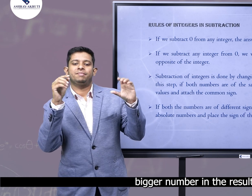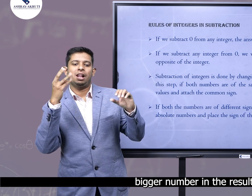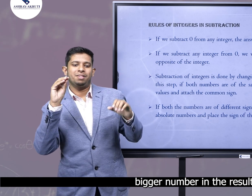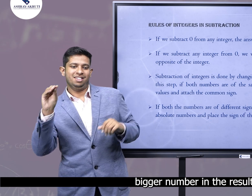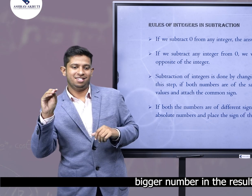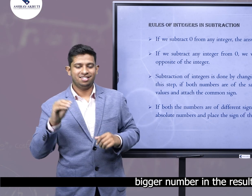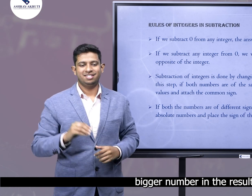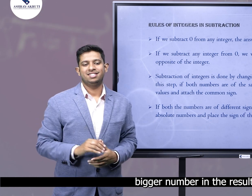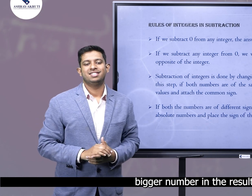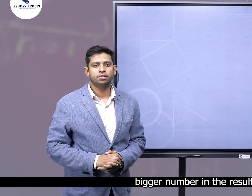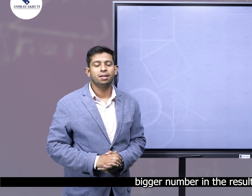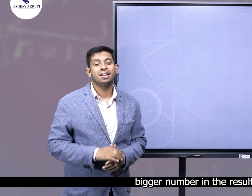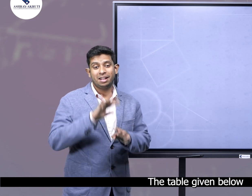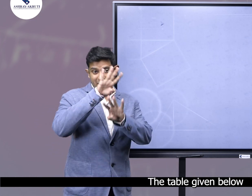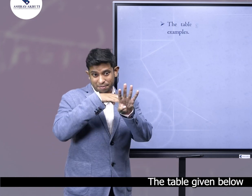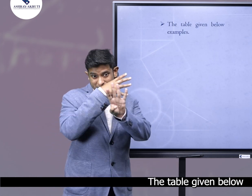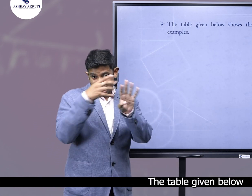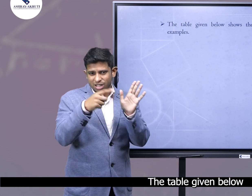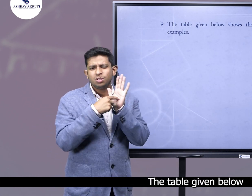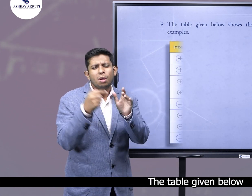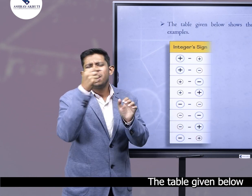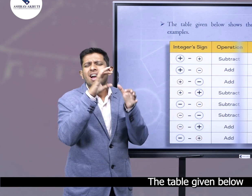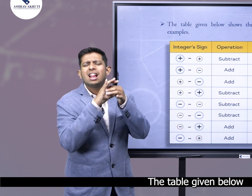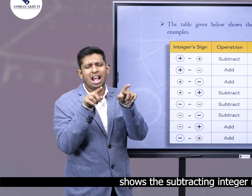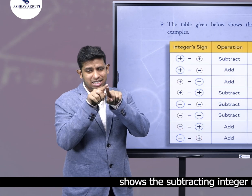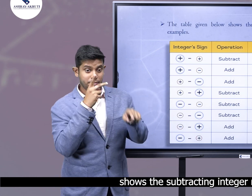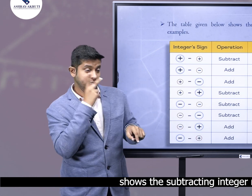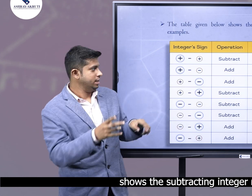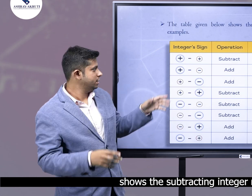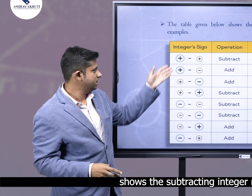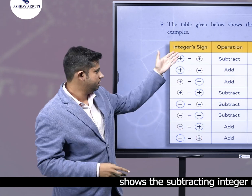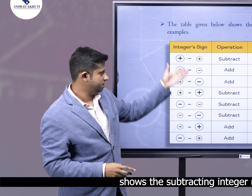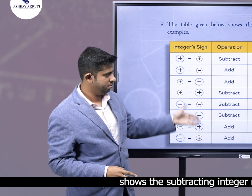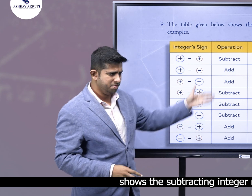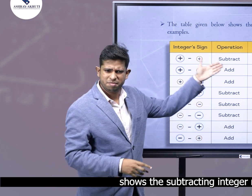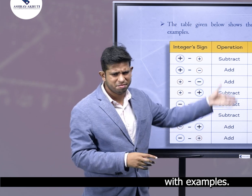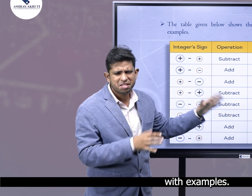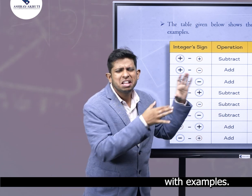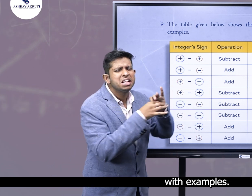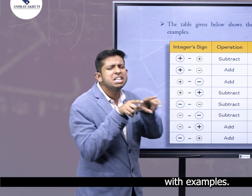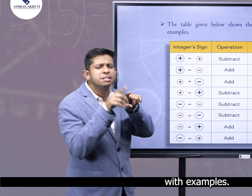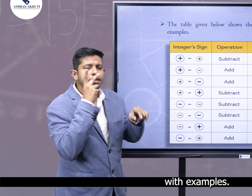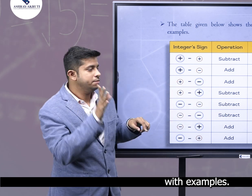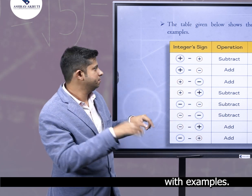result. The table given below shows the subtracting integer rules with examples.